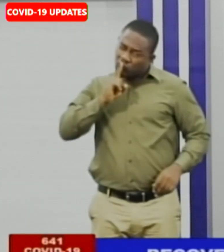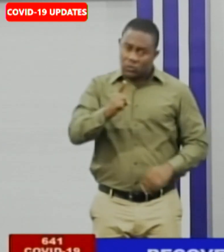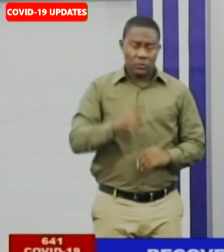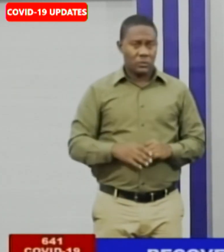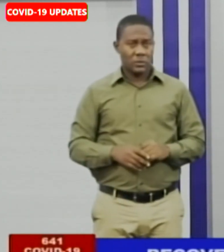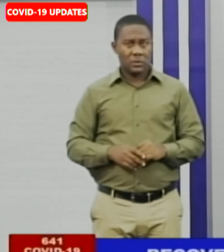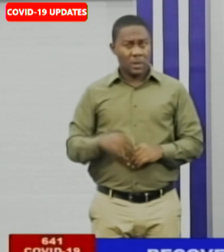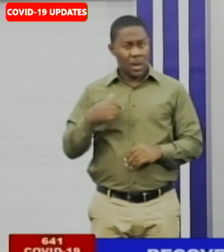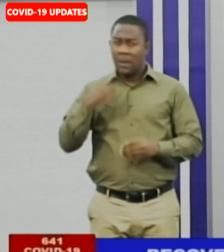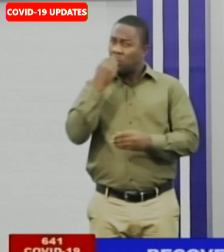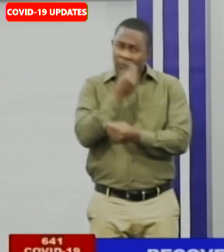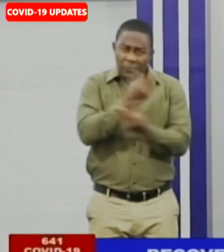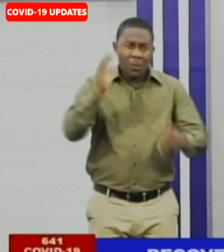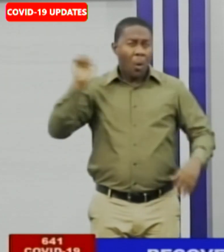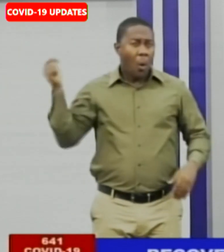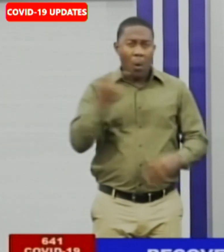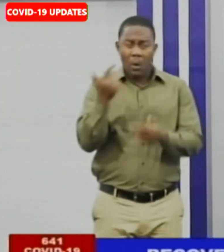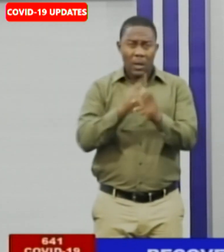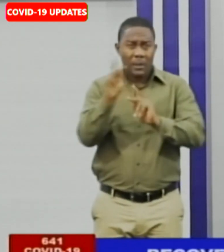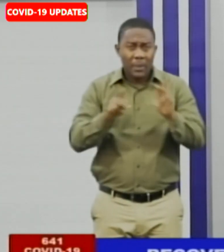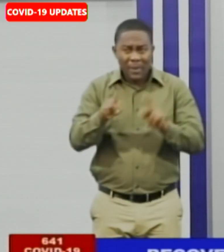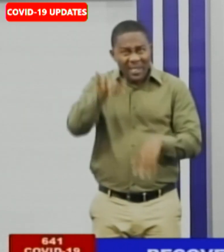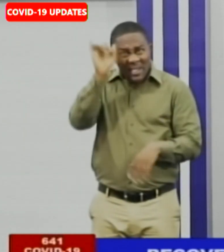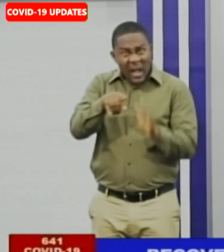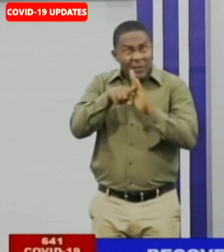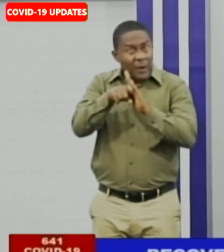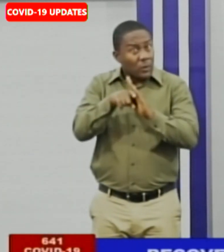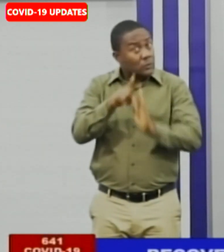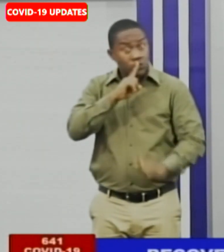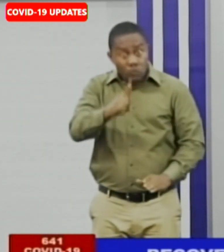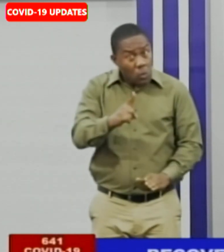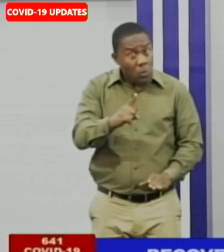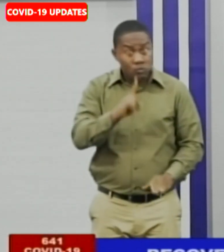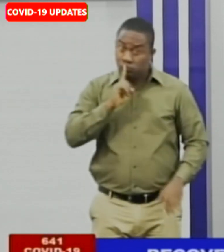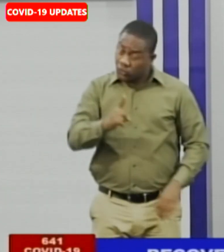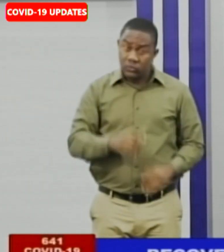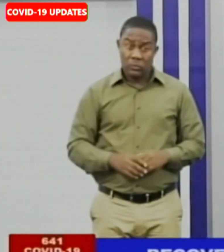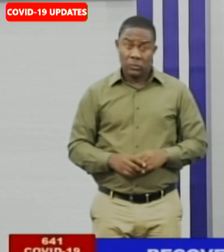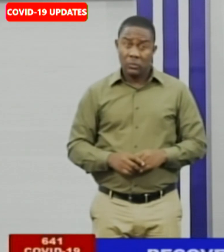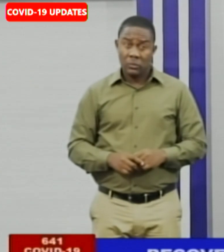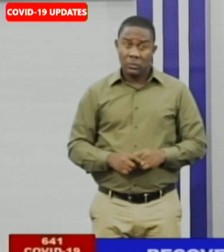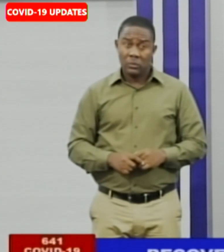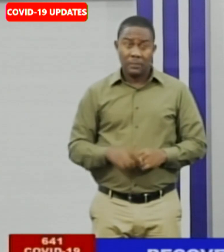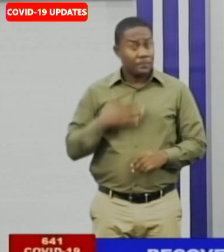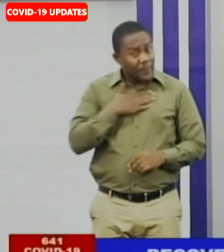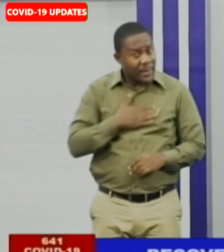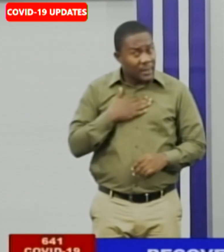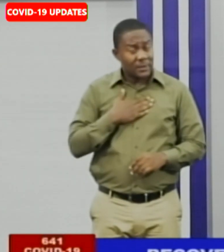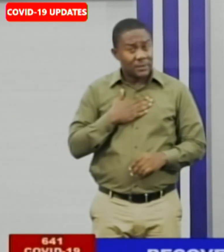telling every Ghanaian that this virus, it is real. So please,